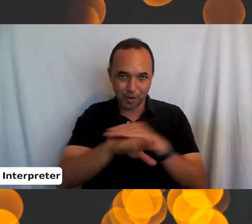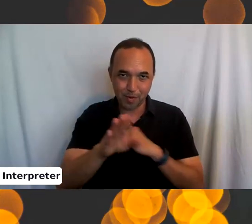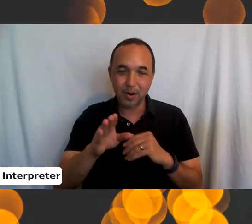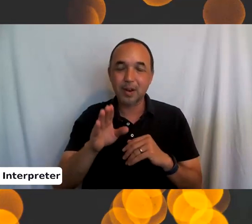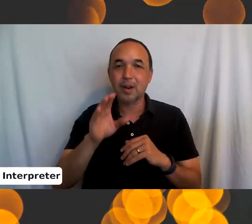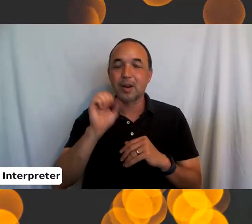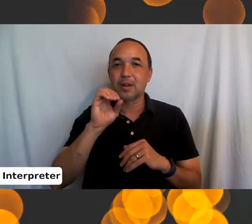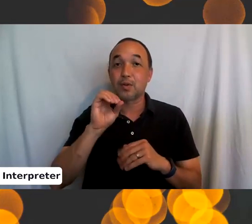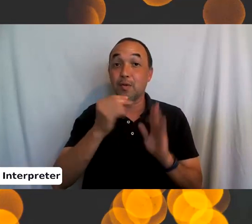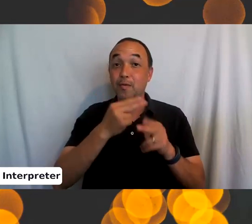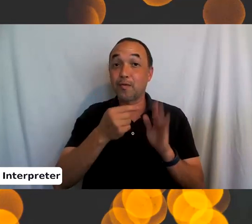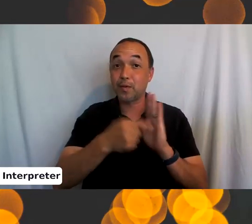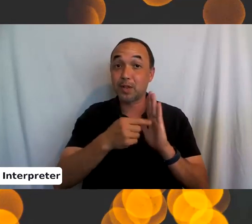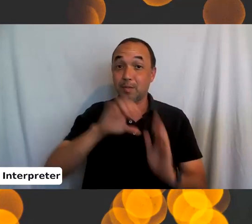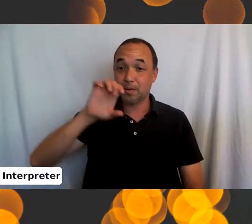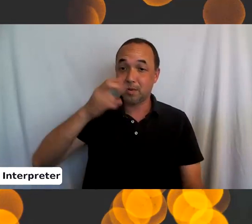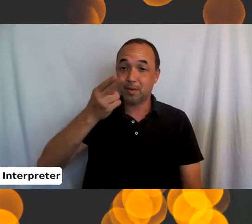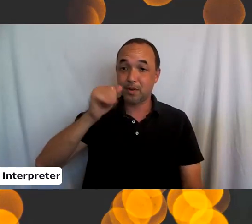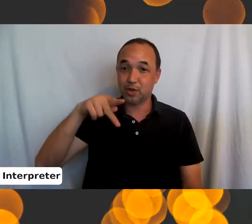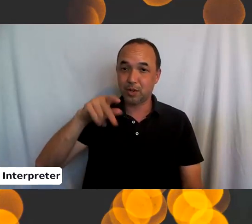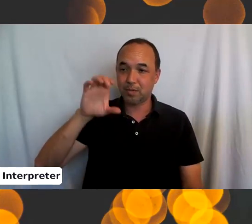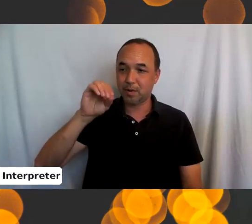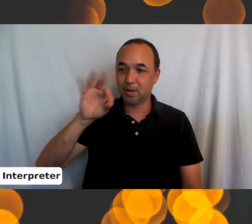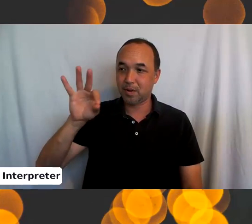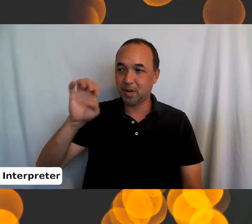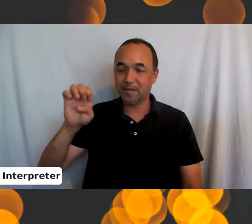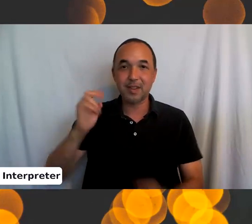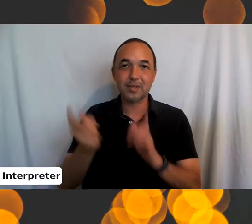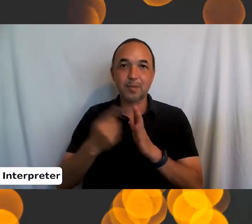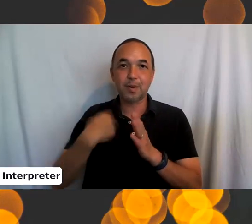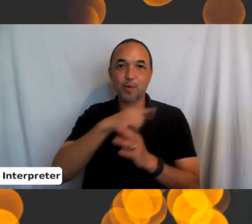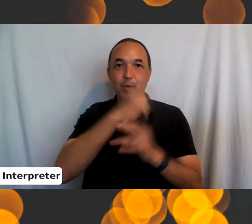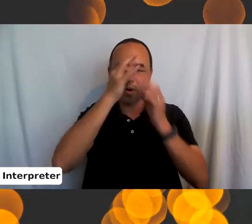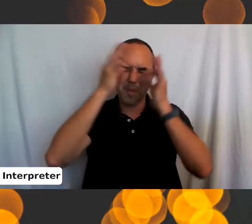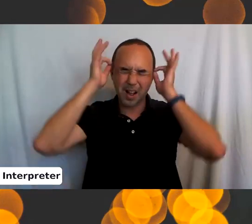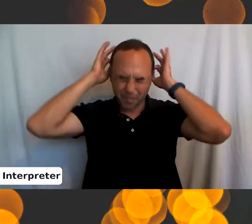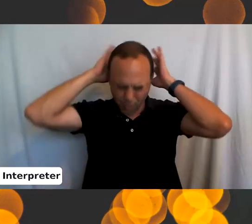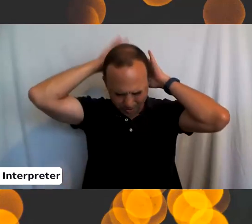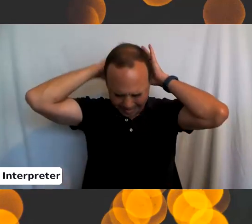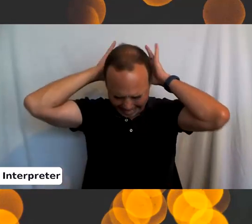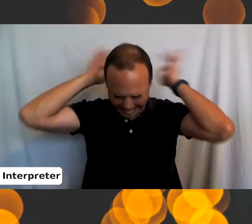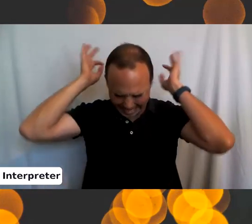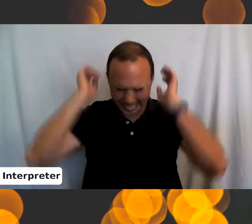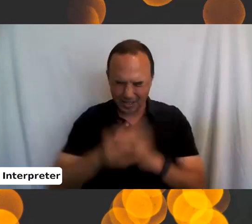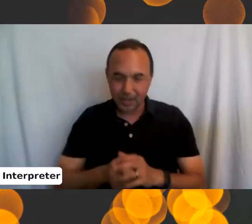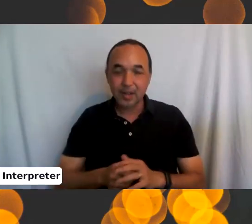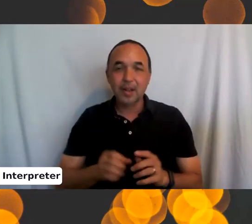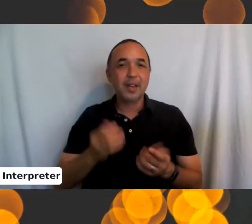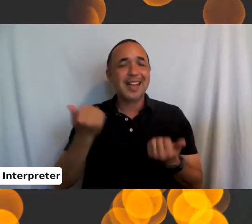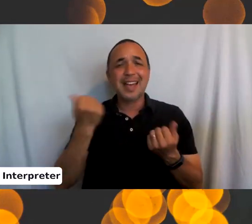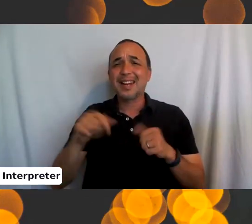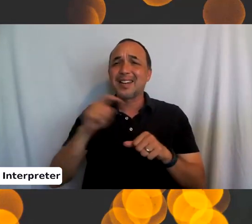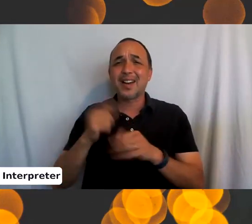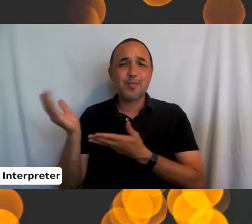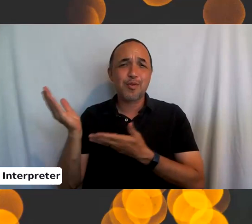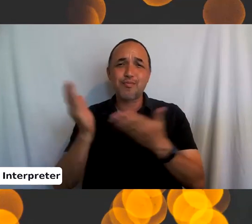So the thing is, like, when we bring Chip in on an investigation, he literally, or any psychic that we have, they have no idea where they're